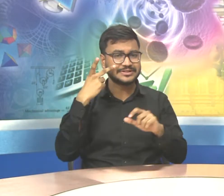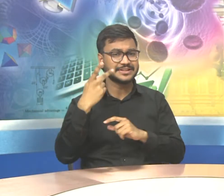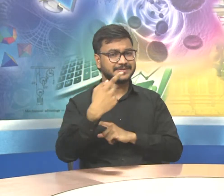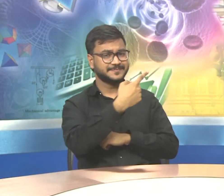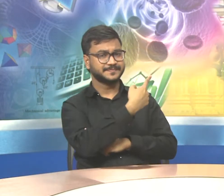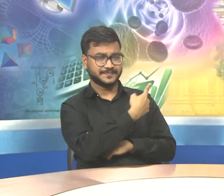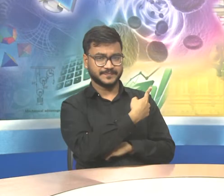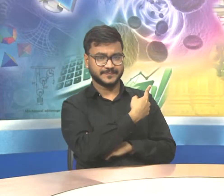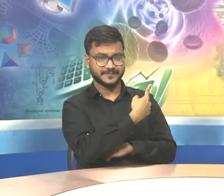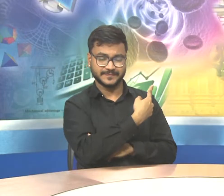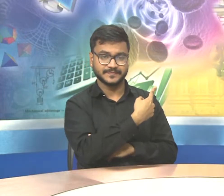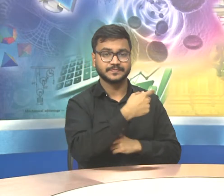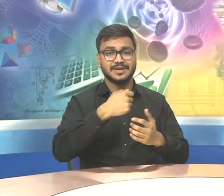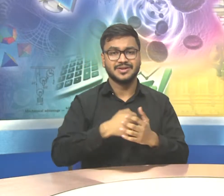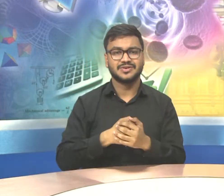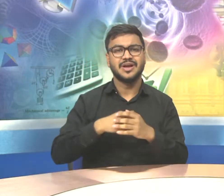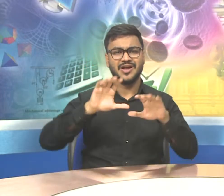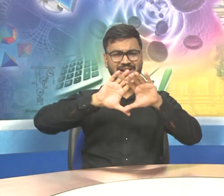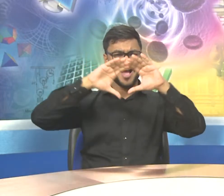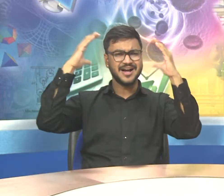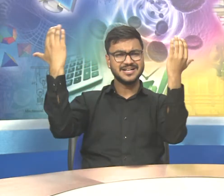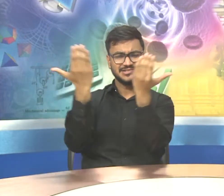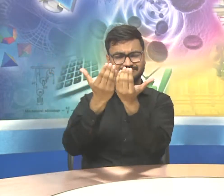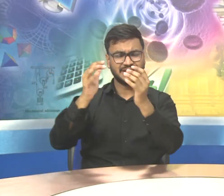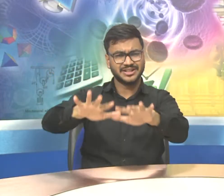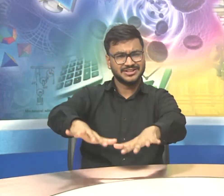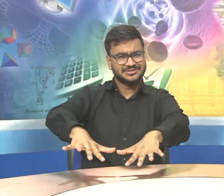Fifth is legislature.